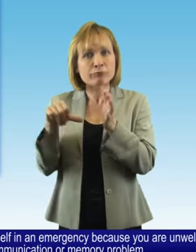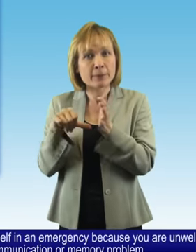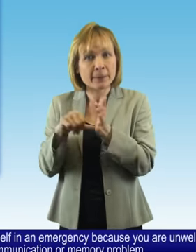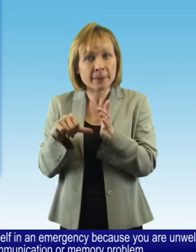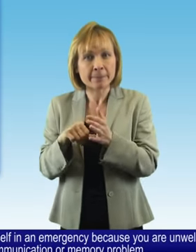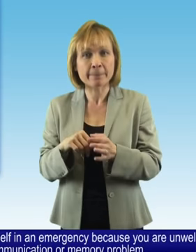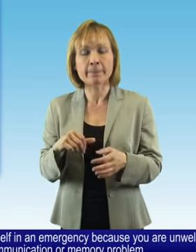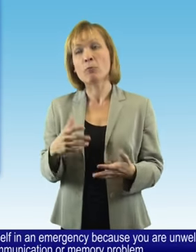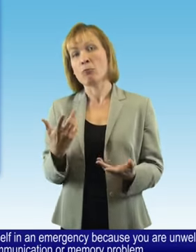problem.